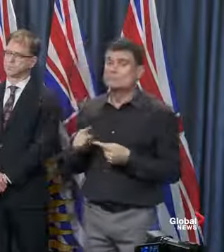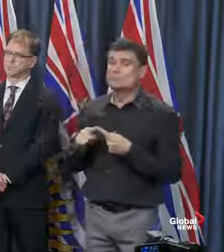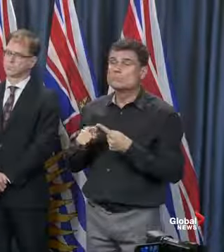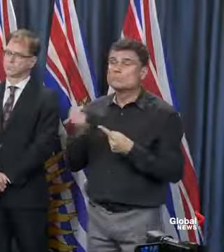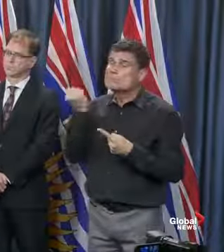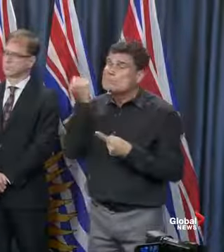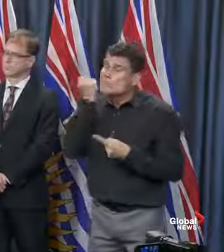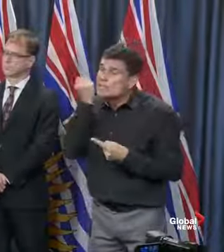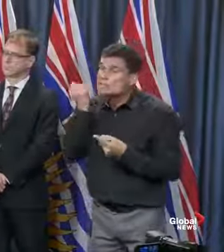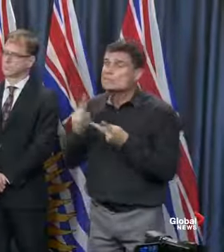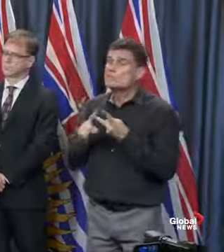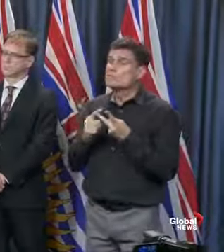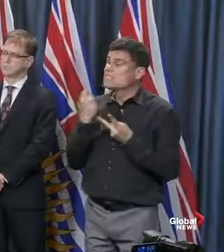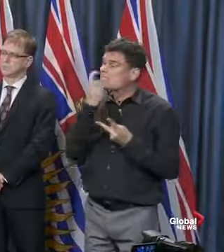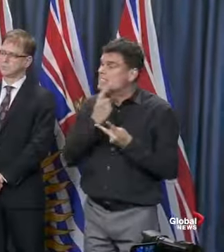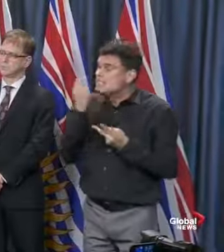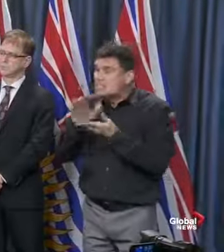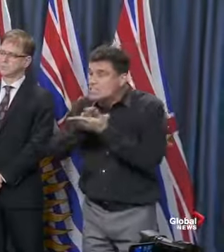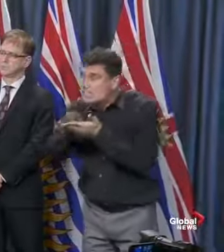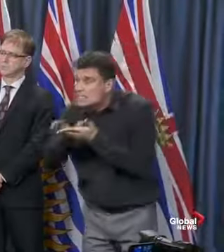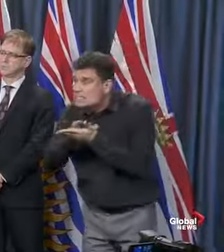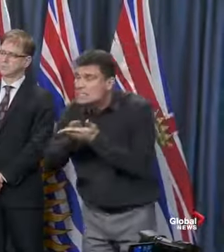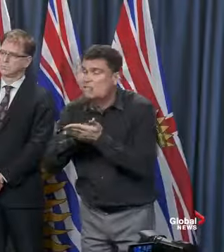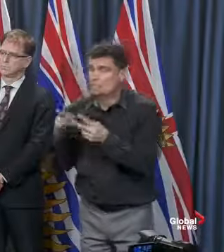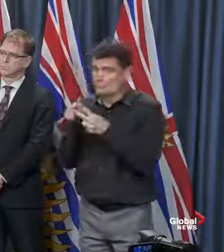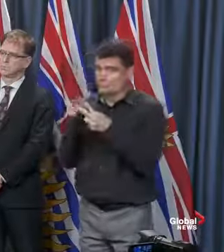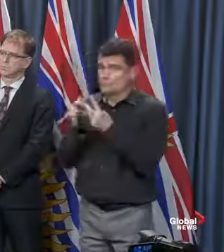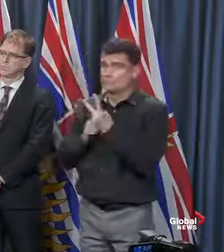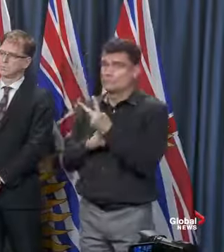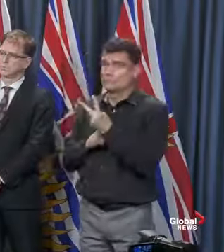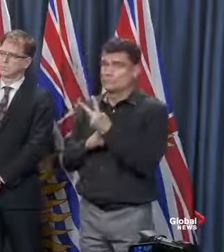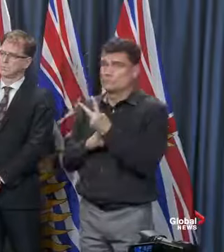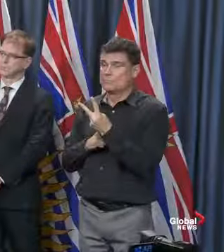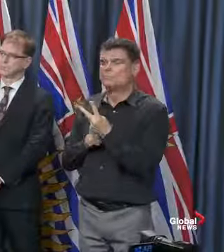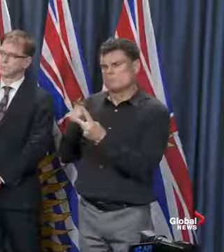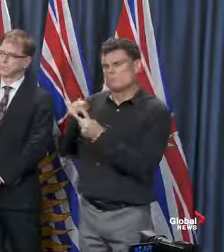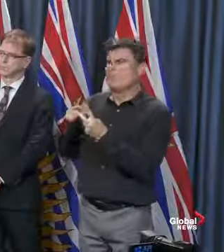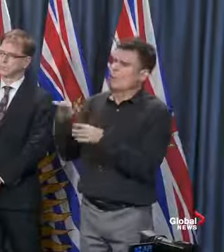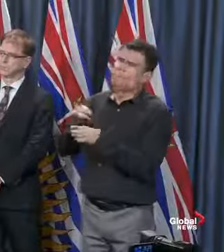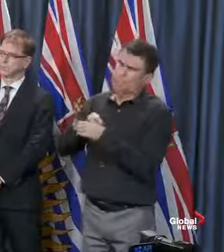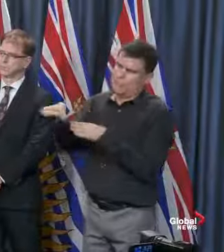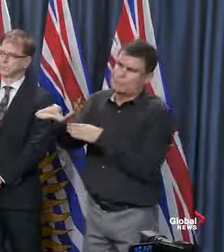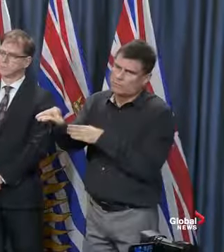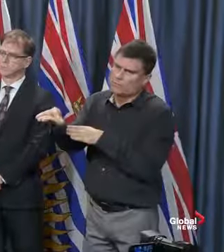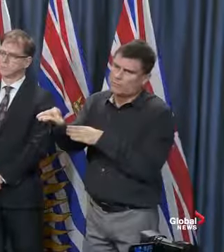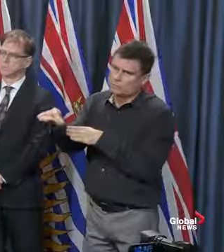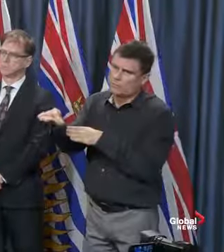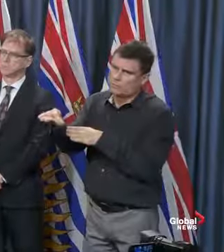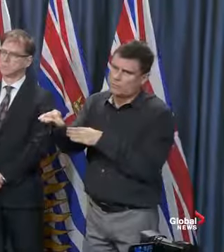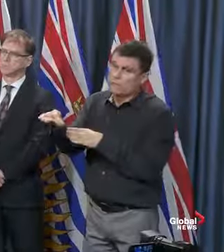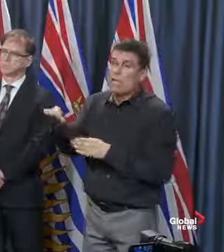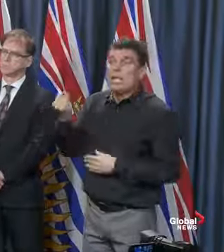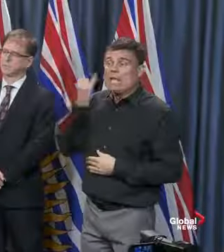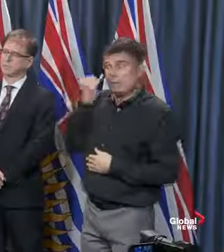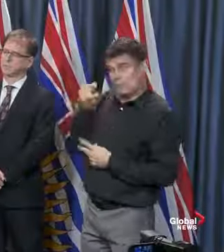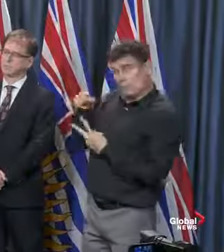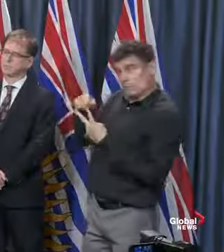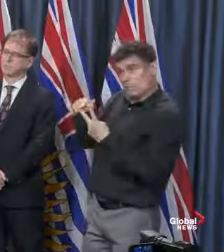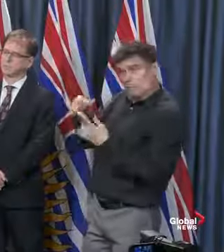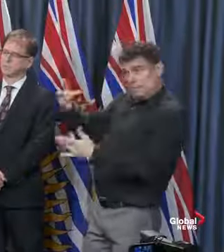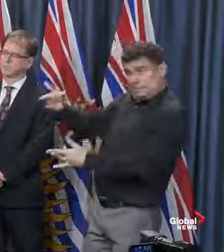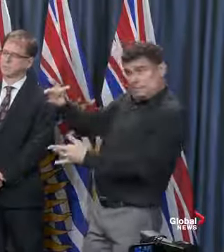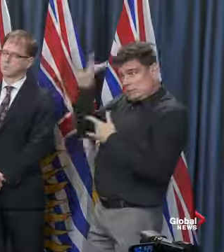this for the most part. Dentists also take infection prevention and control precautions within their offices, so